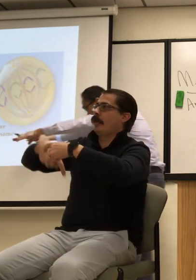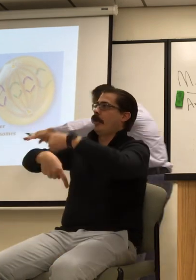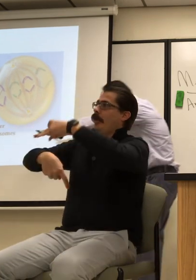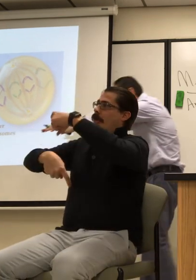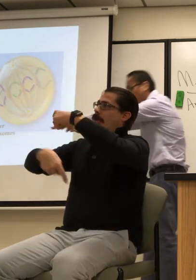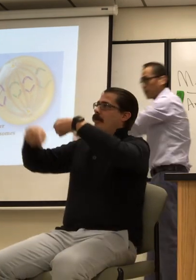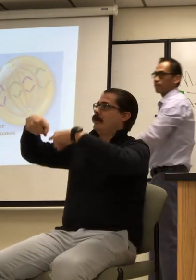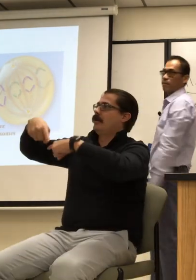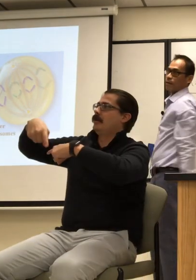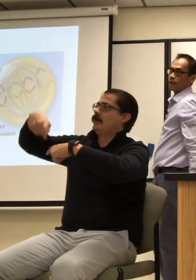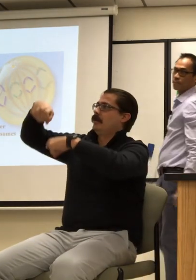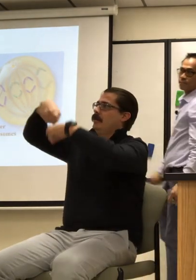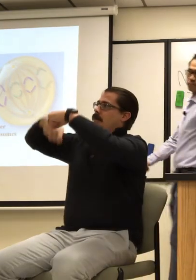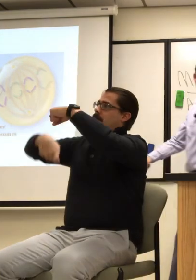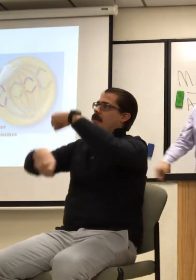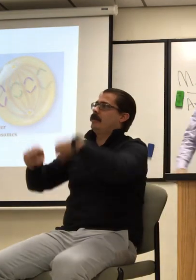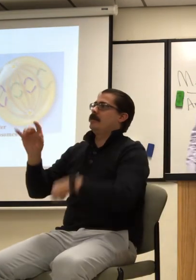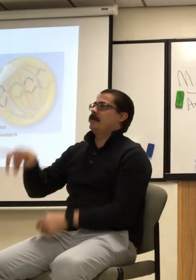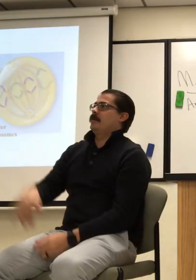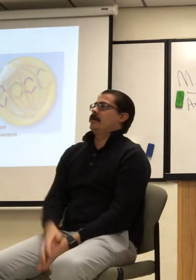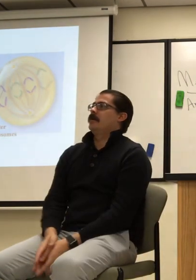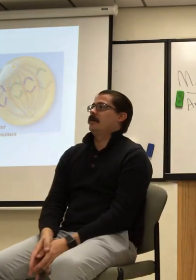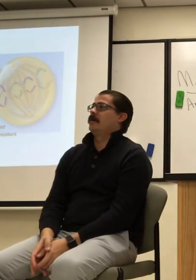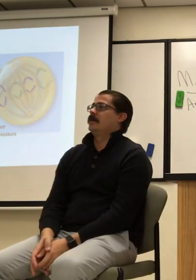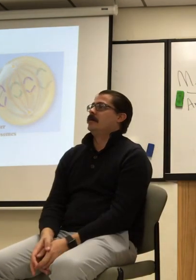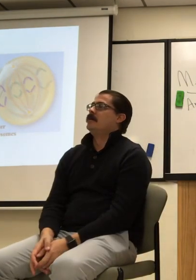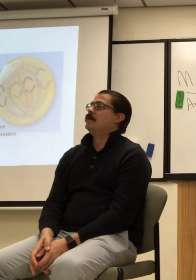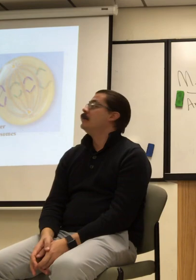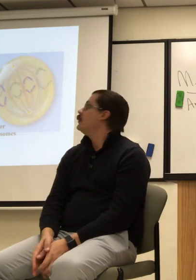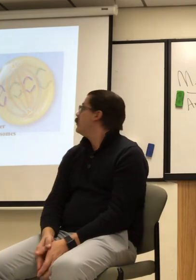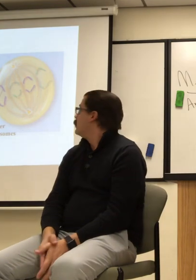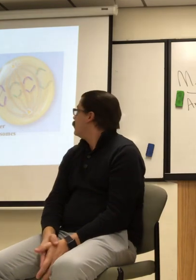whoa, you're pulling me. Okay.